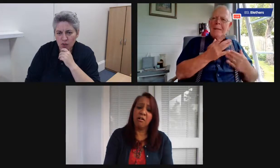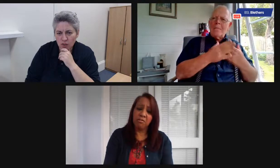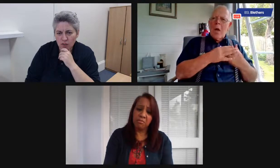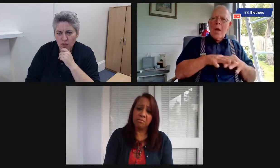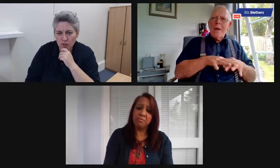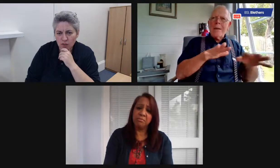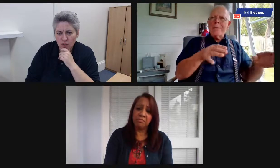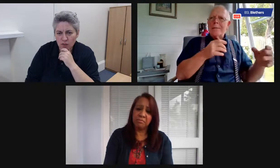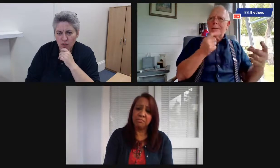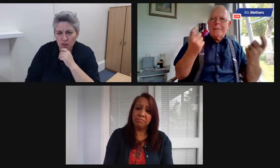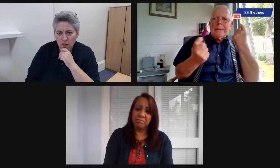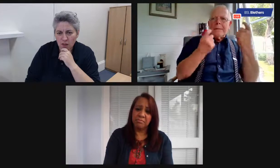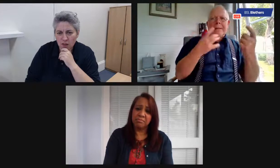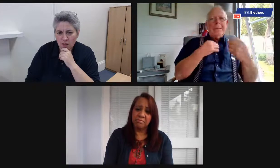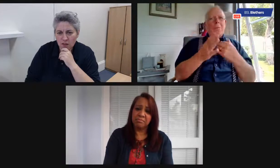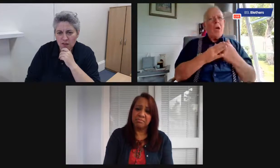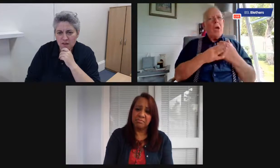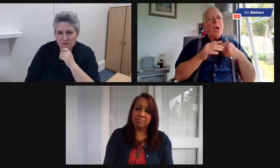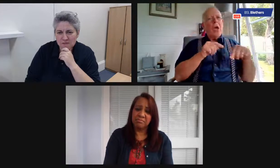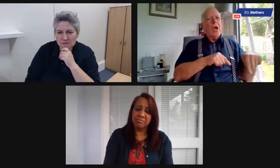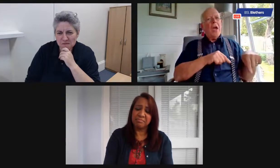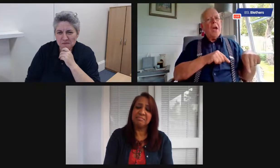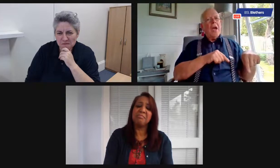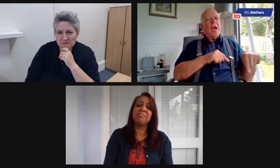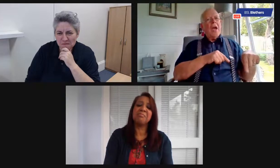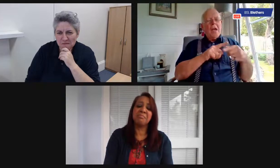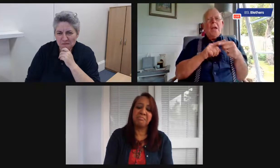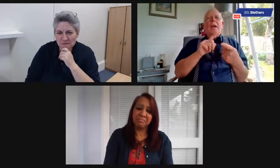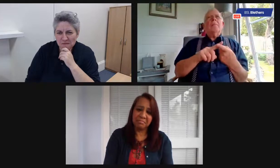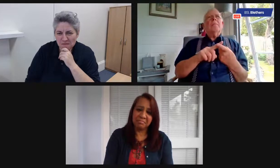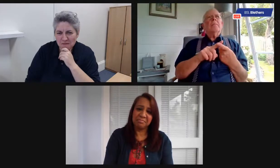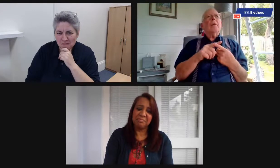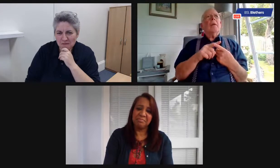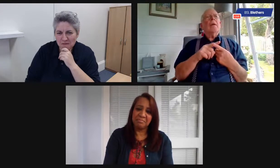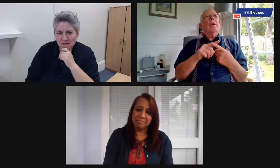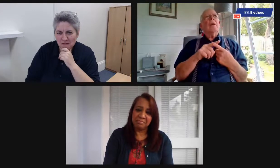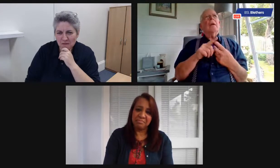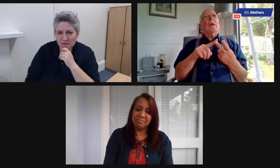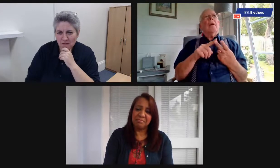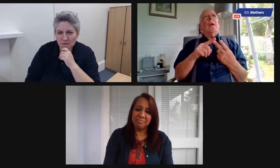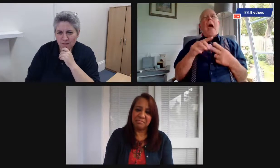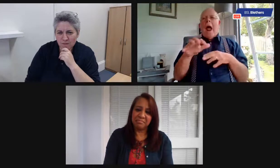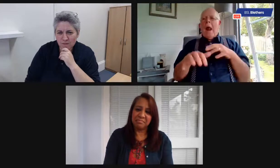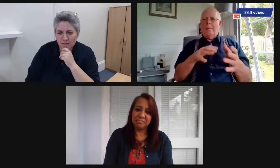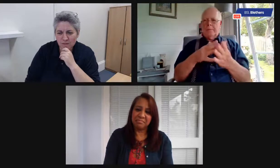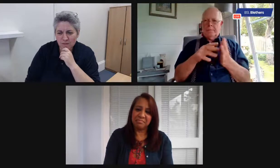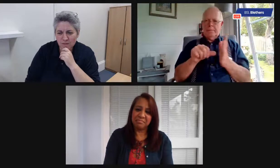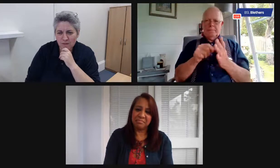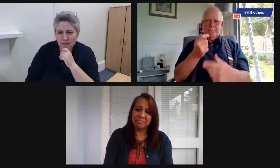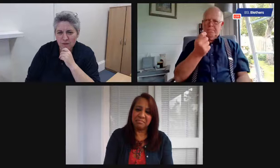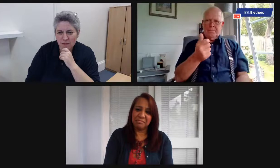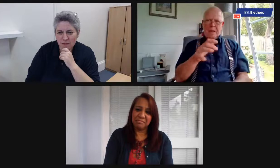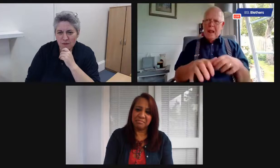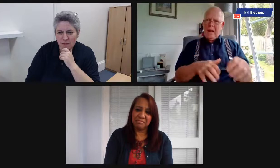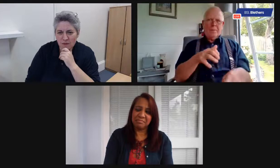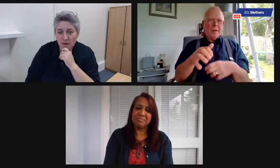who really kind of find a lot of rare plants. So we need to up our game in that respect because we don't find too